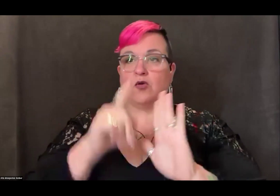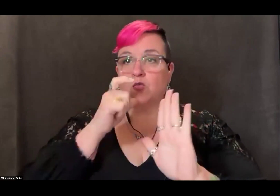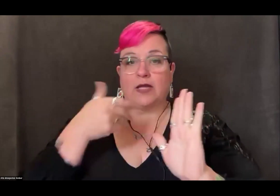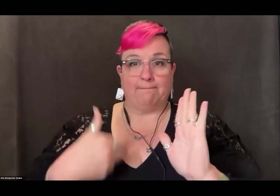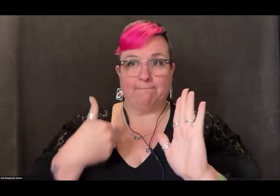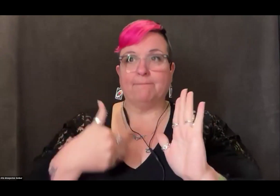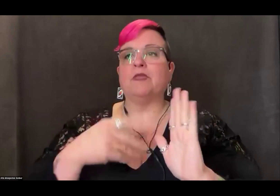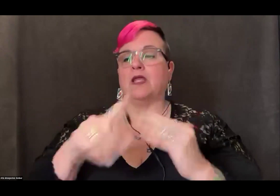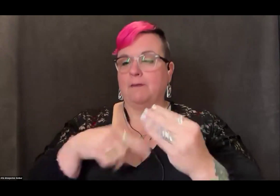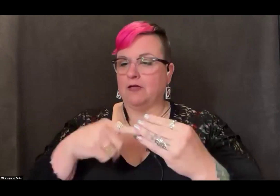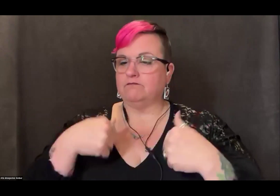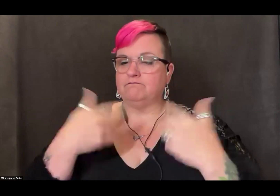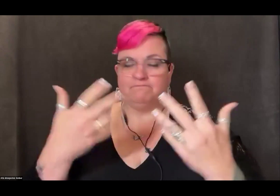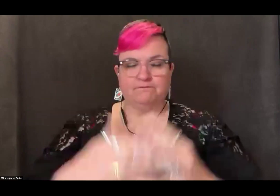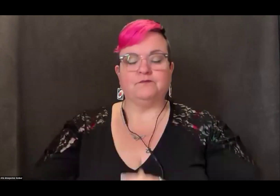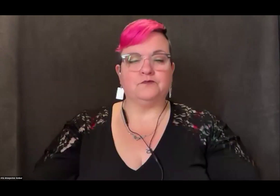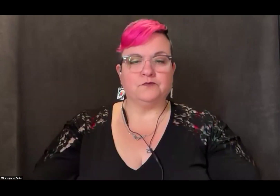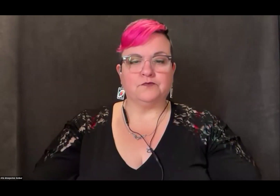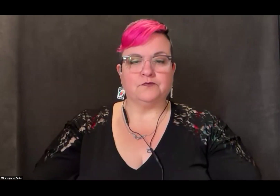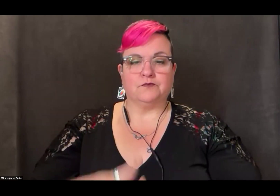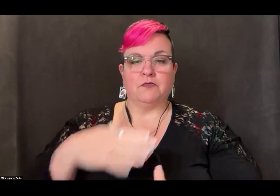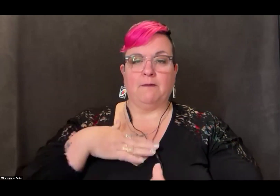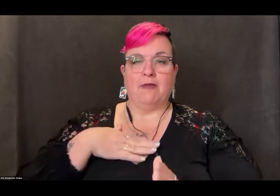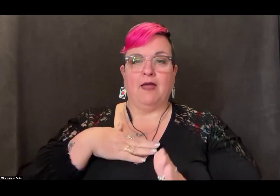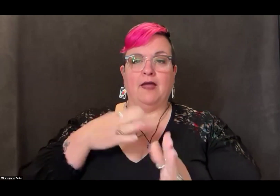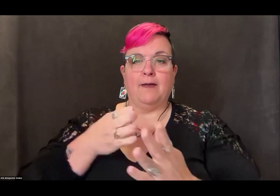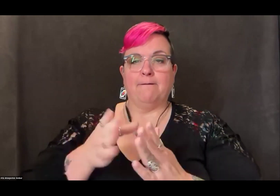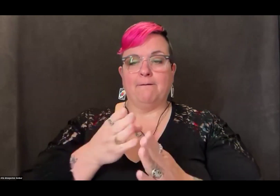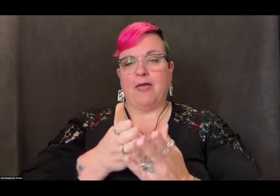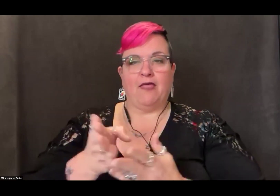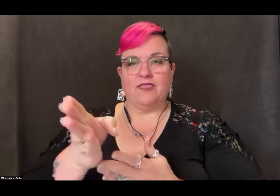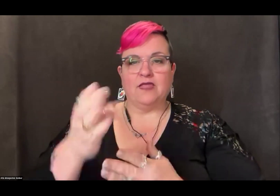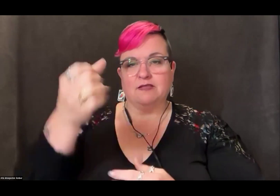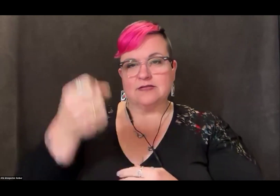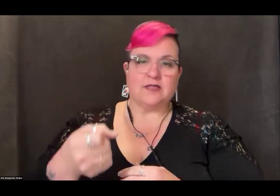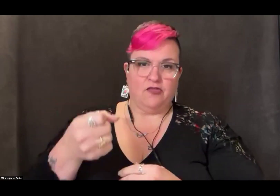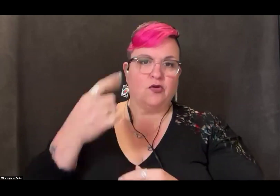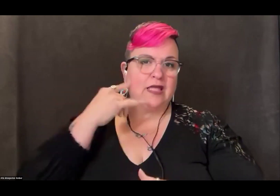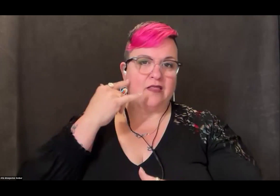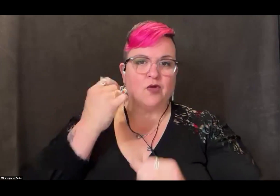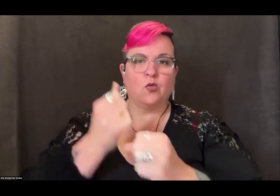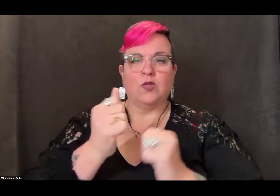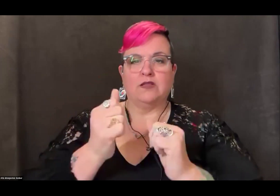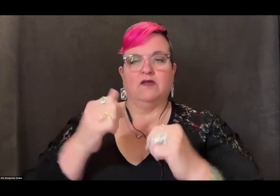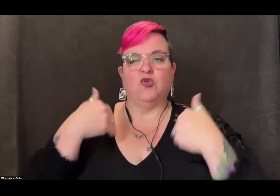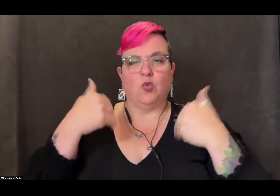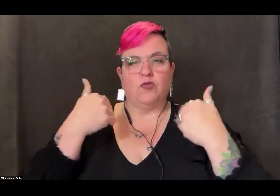I'm about. My path has started in Southern California with a youth